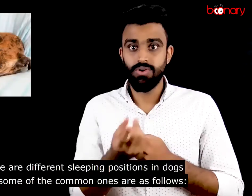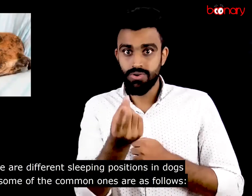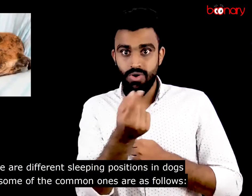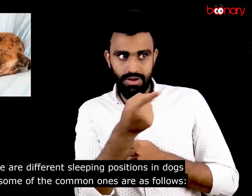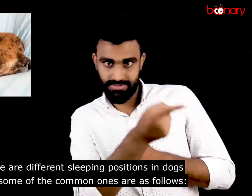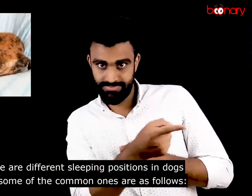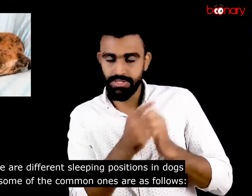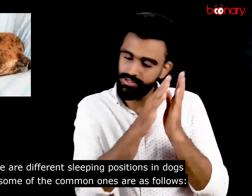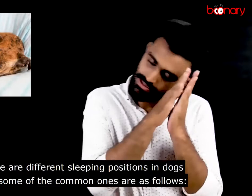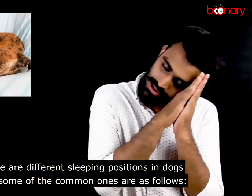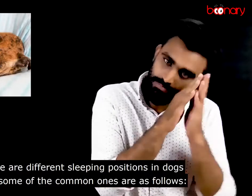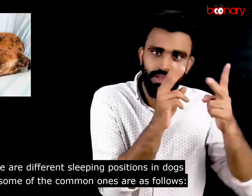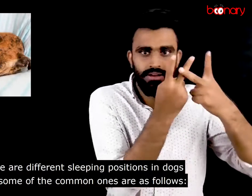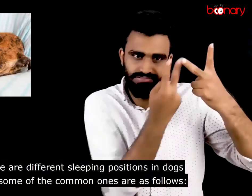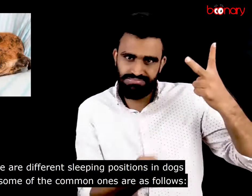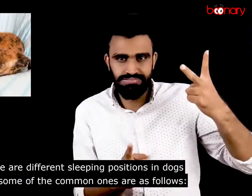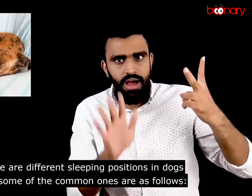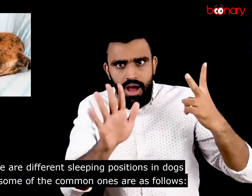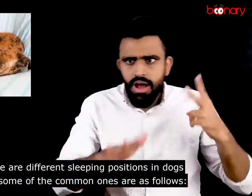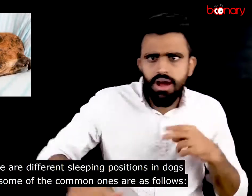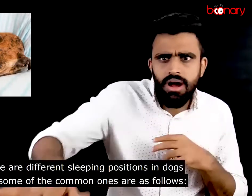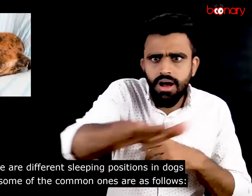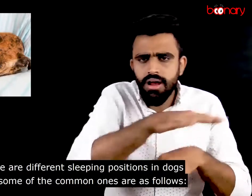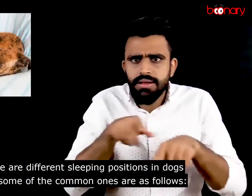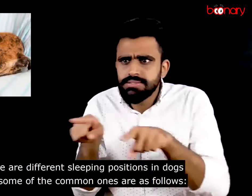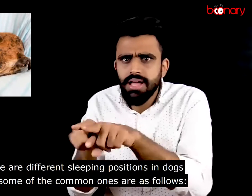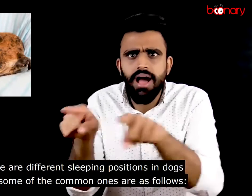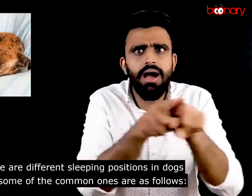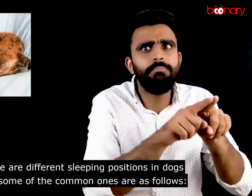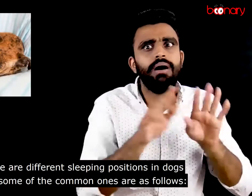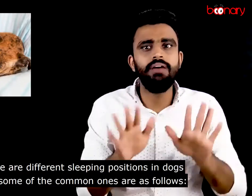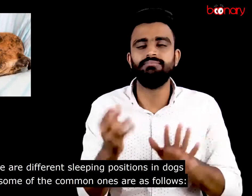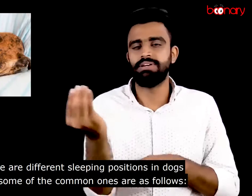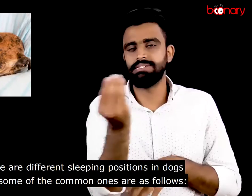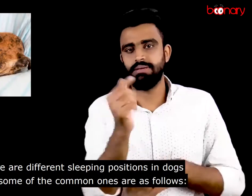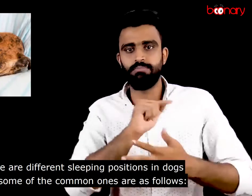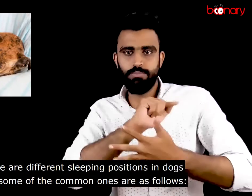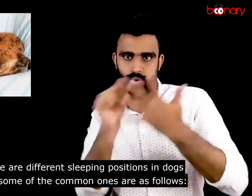There are different sleeping positions in dogs, but some of the most common ones are as follows.